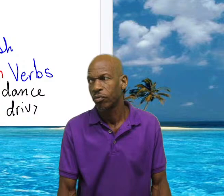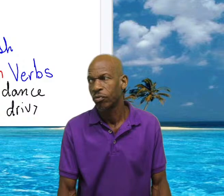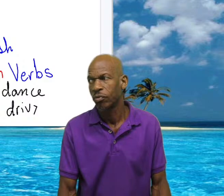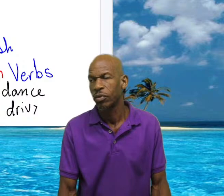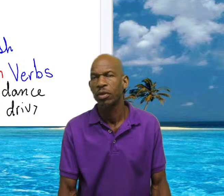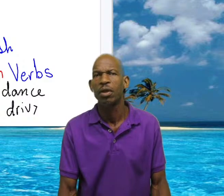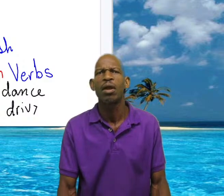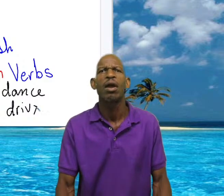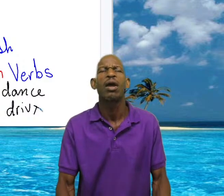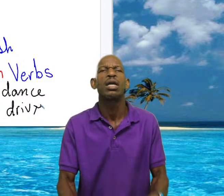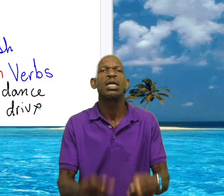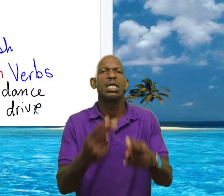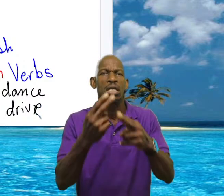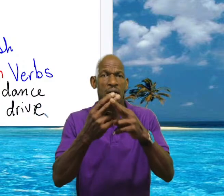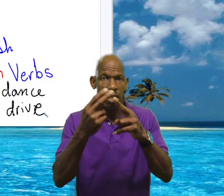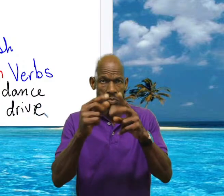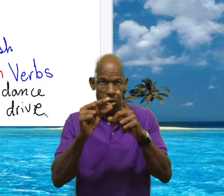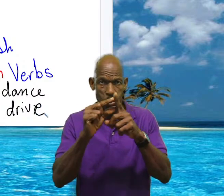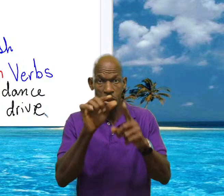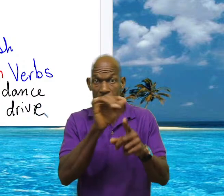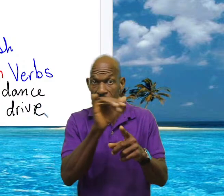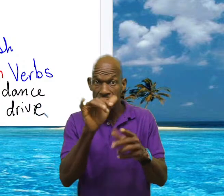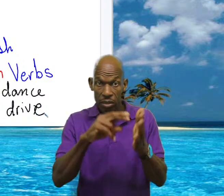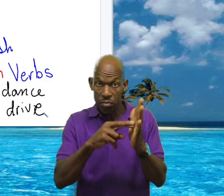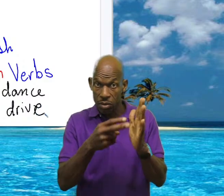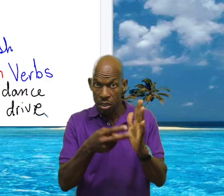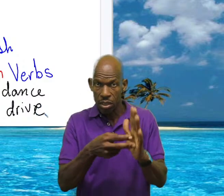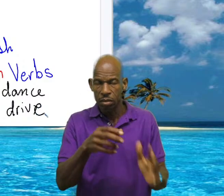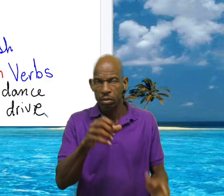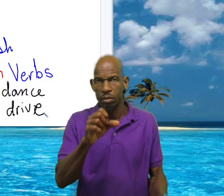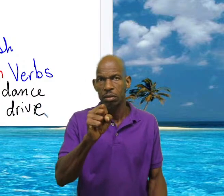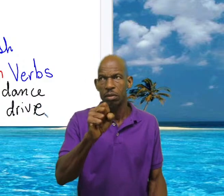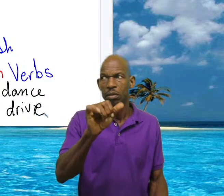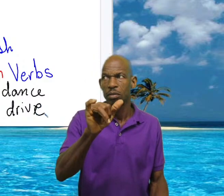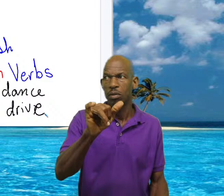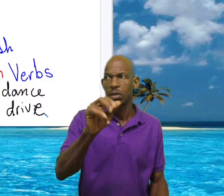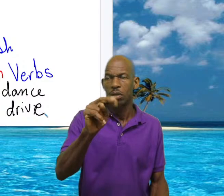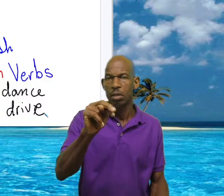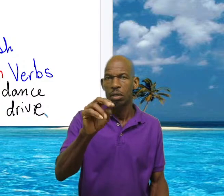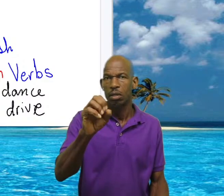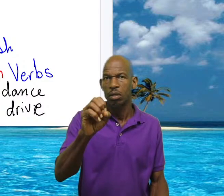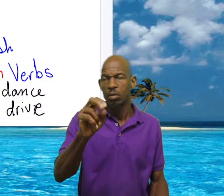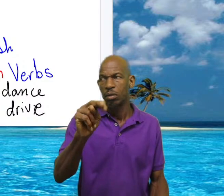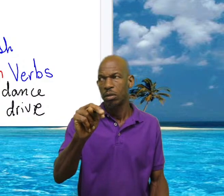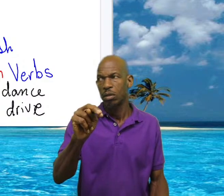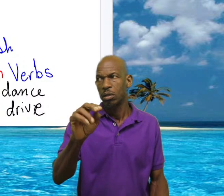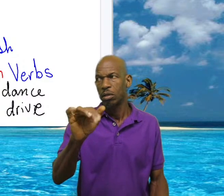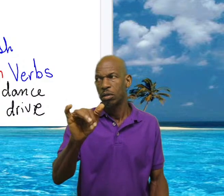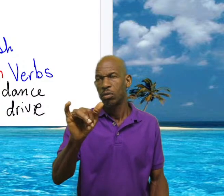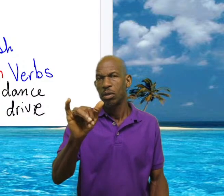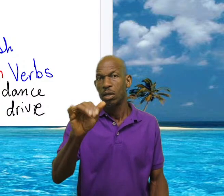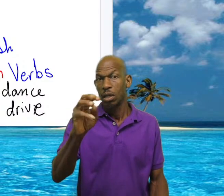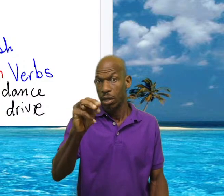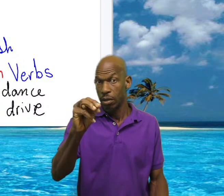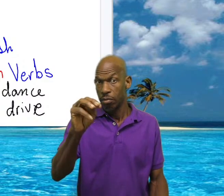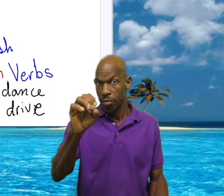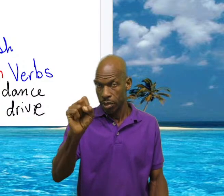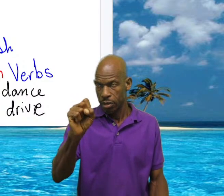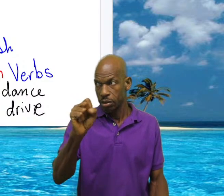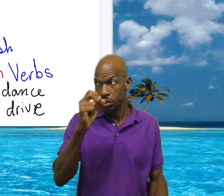and I'm telling you it because you need to know this word synonym. All right, because